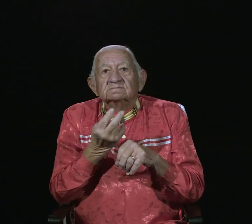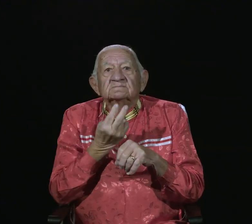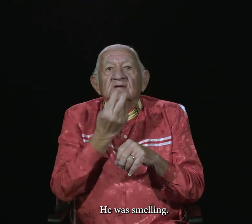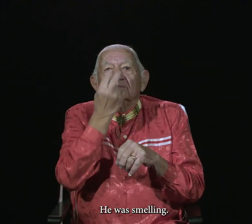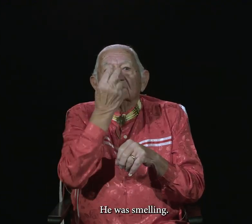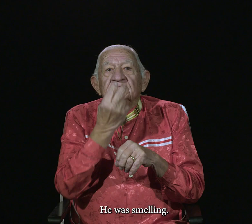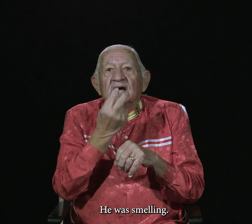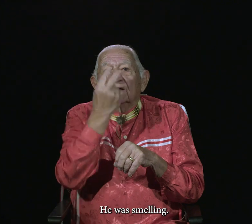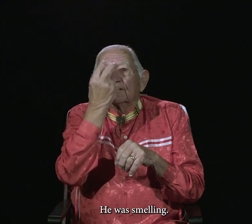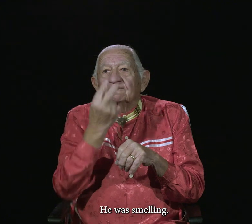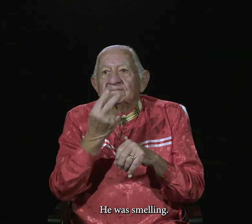He was smelling.